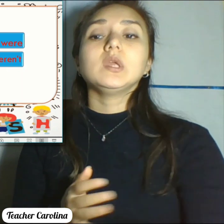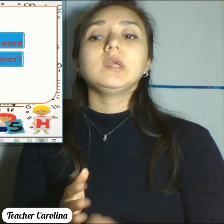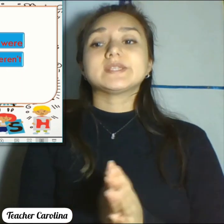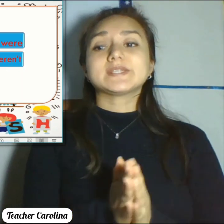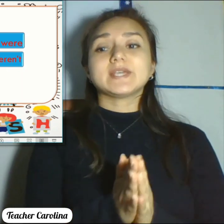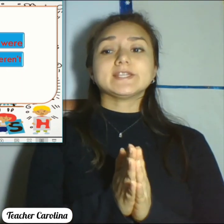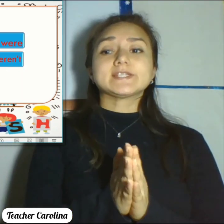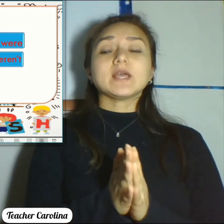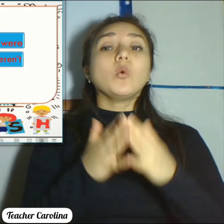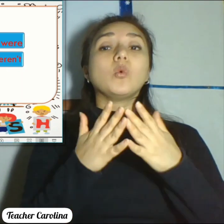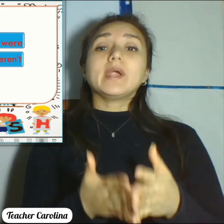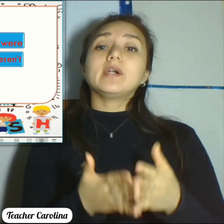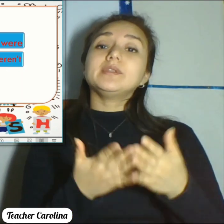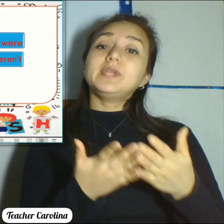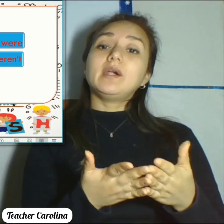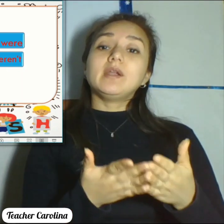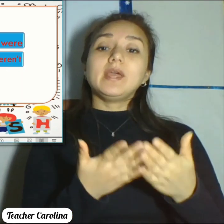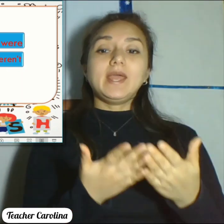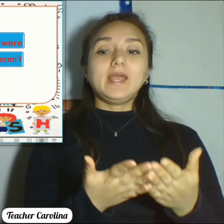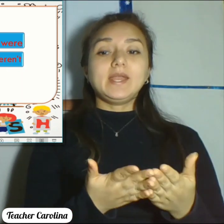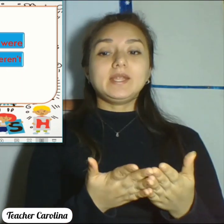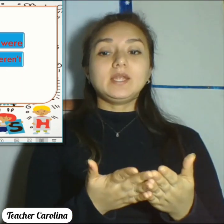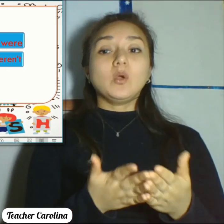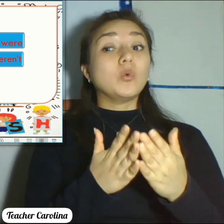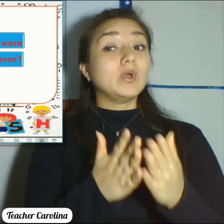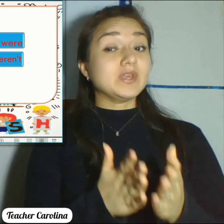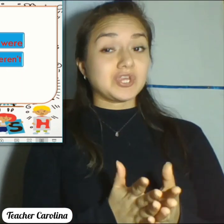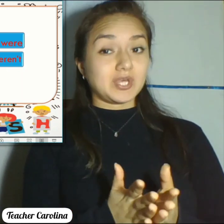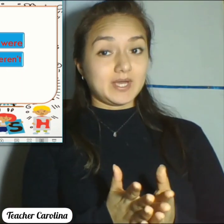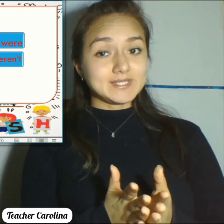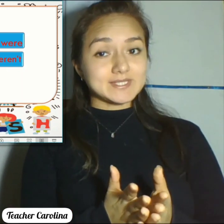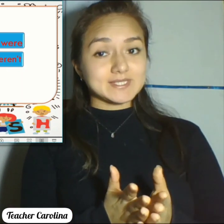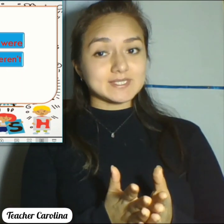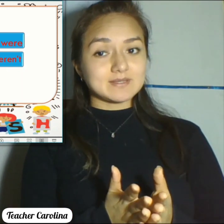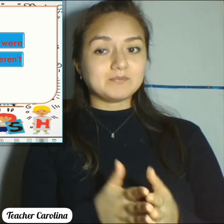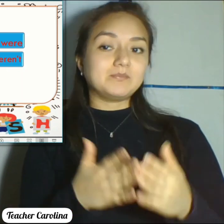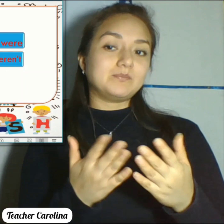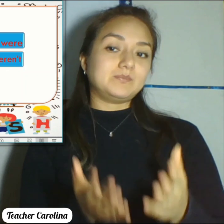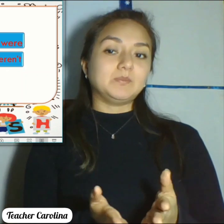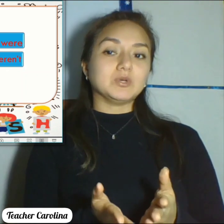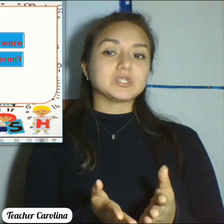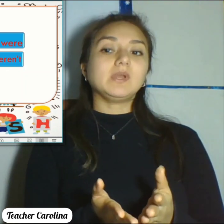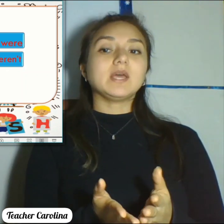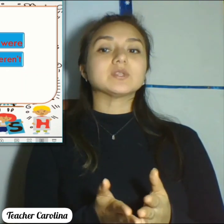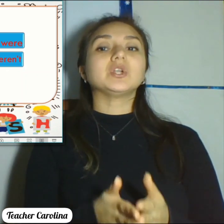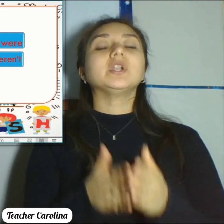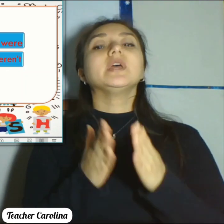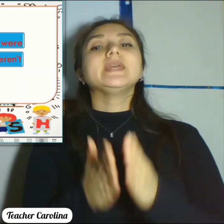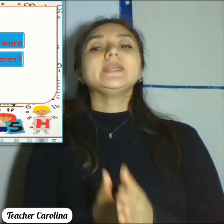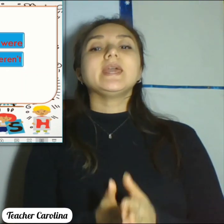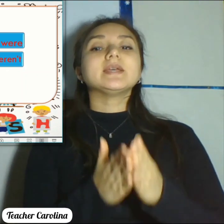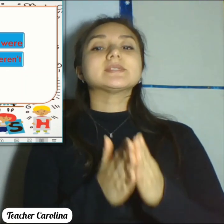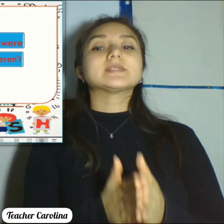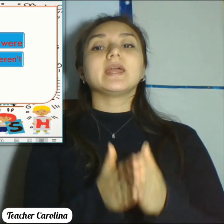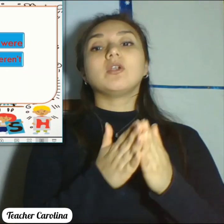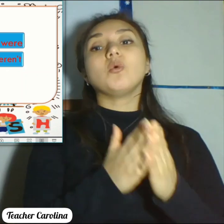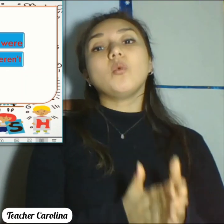it says, were there any witches? The possible answer, yes, there